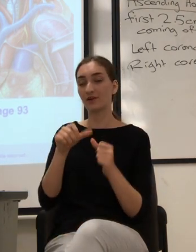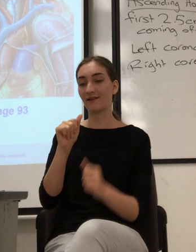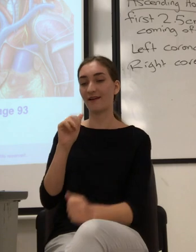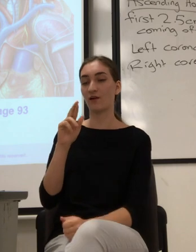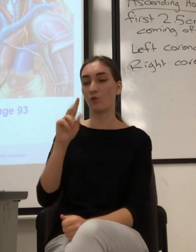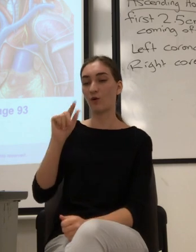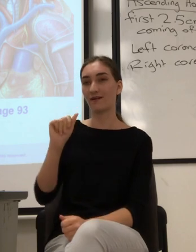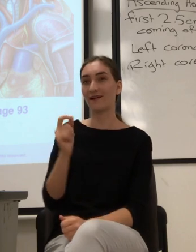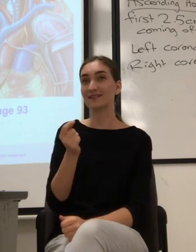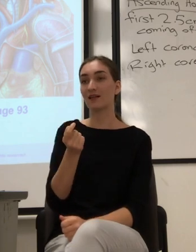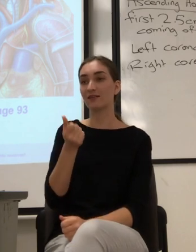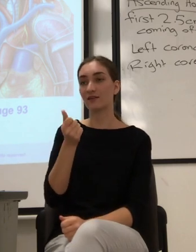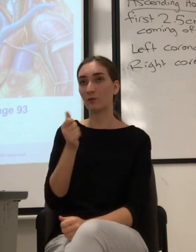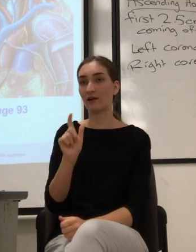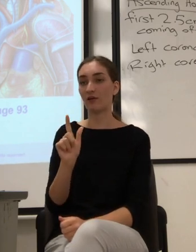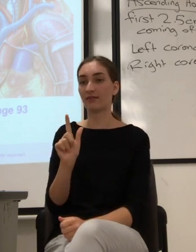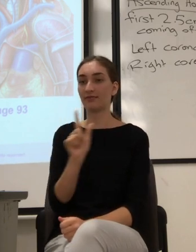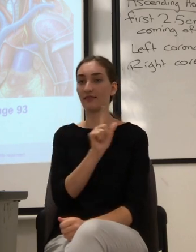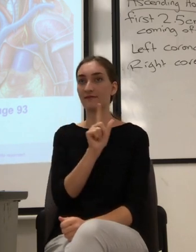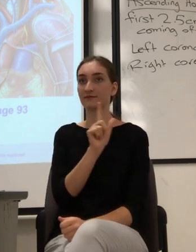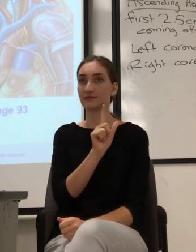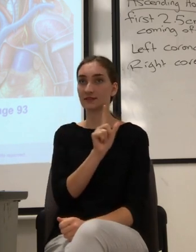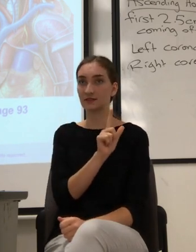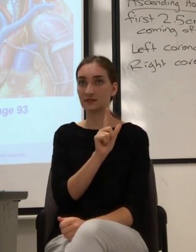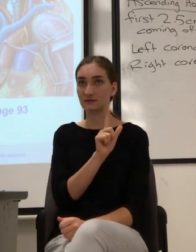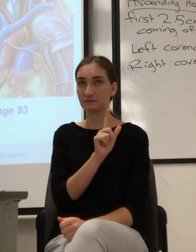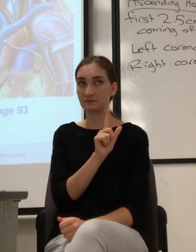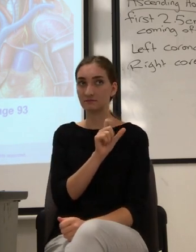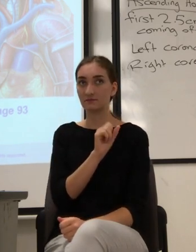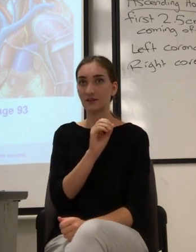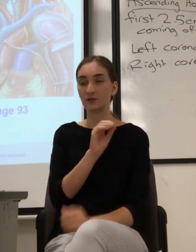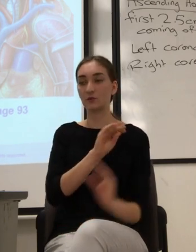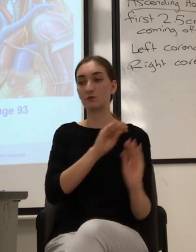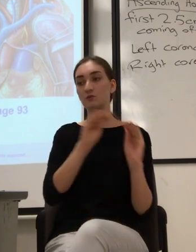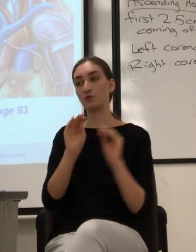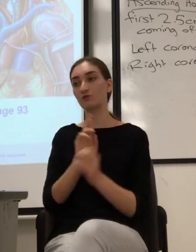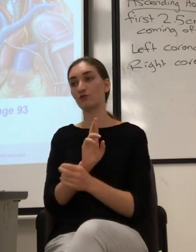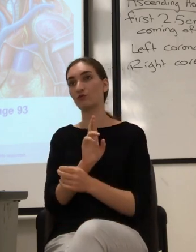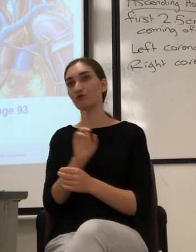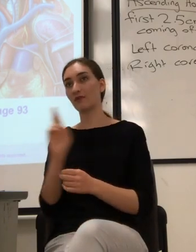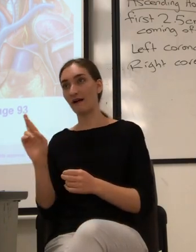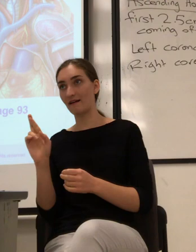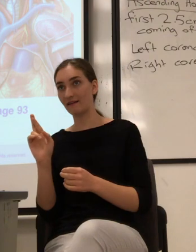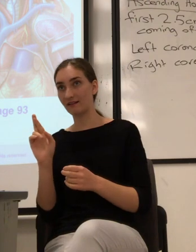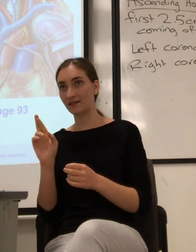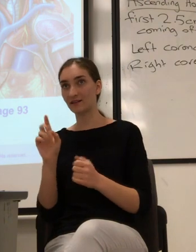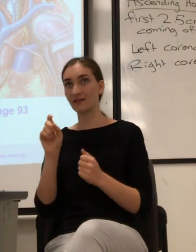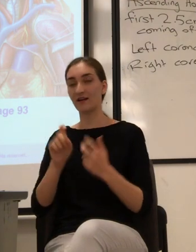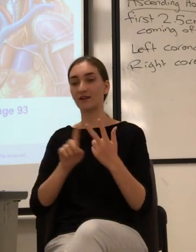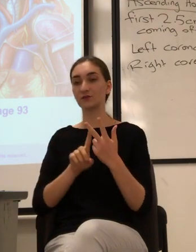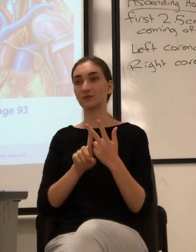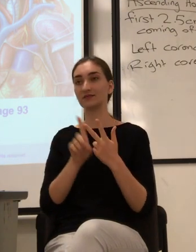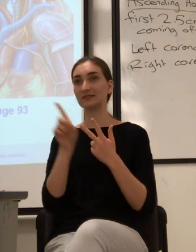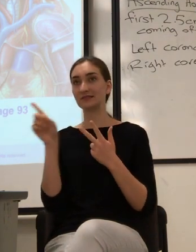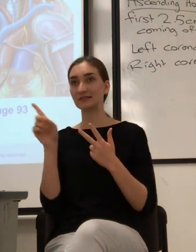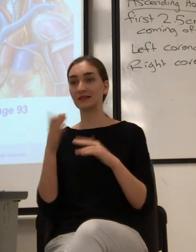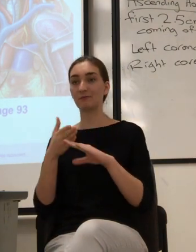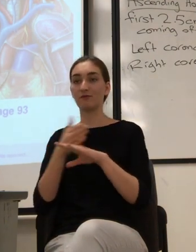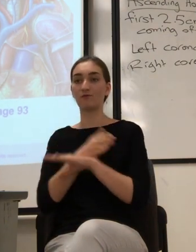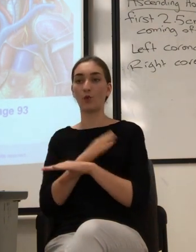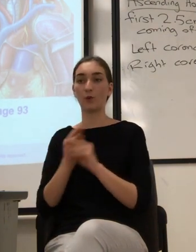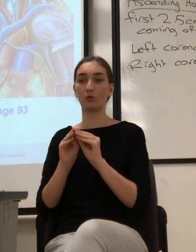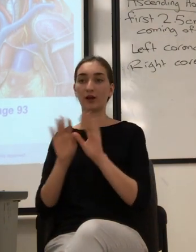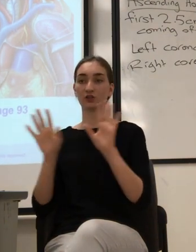little bit on the left side. So to get to the right, it needs to extend this brachiocephalic trunk out the four